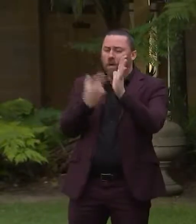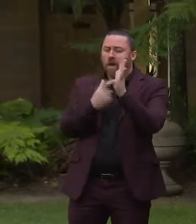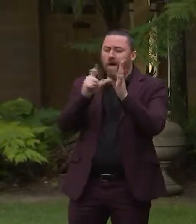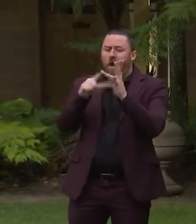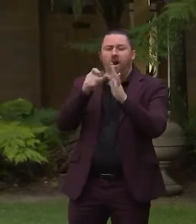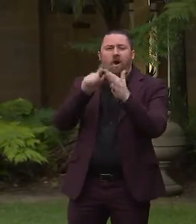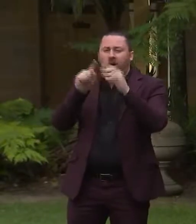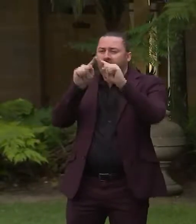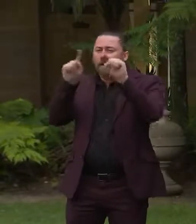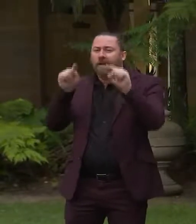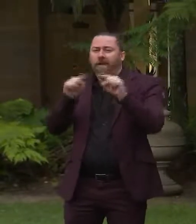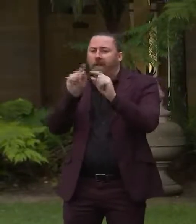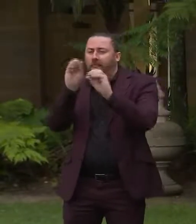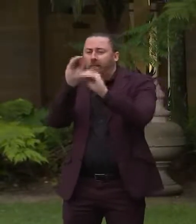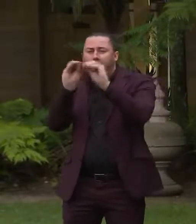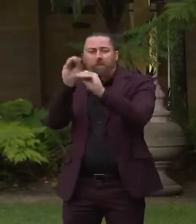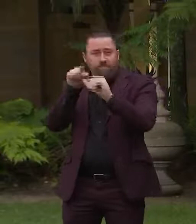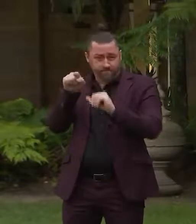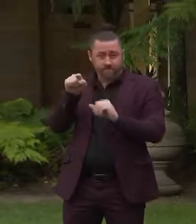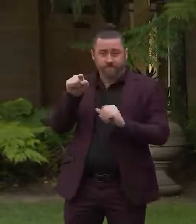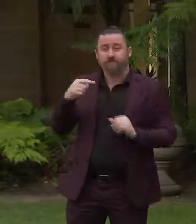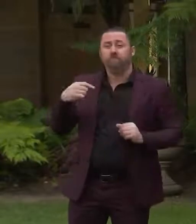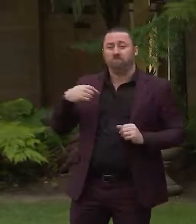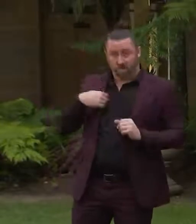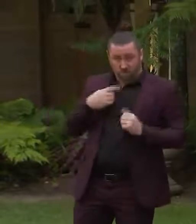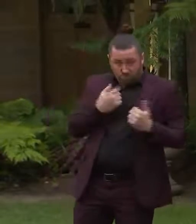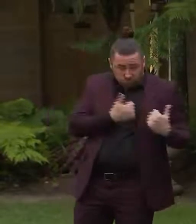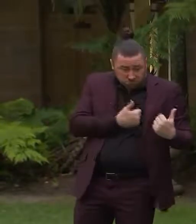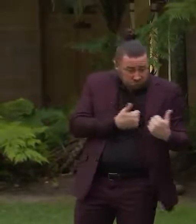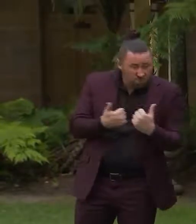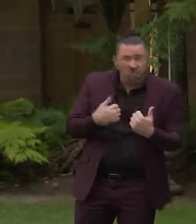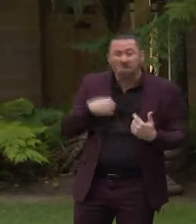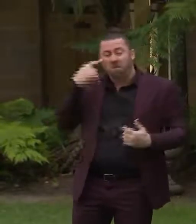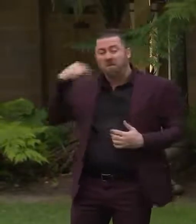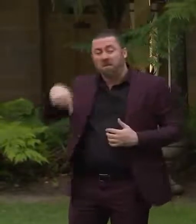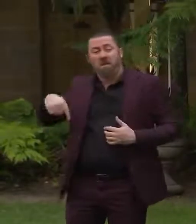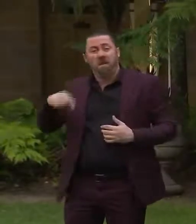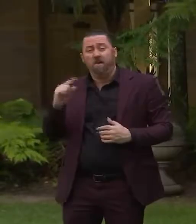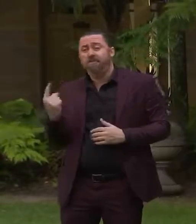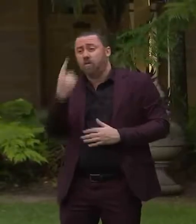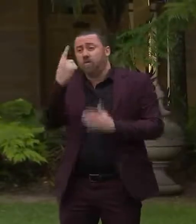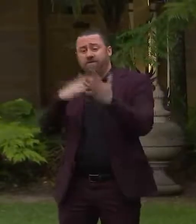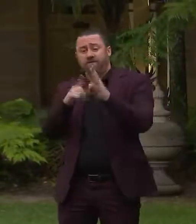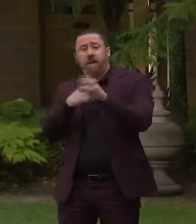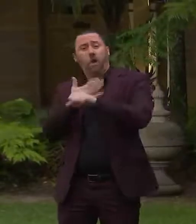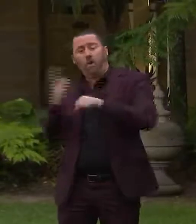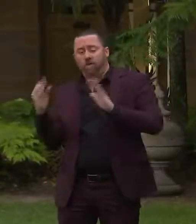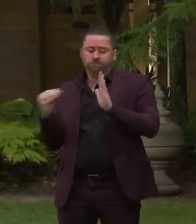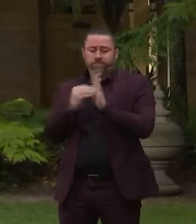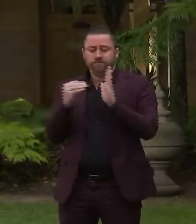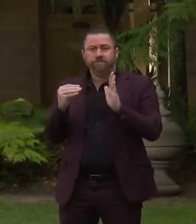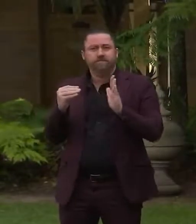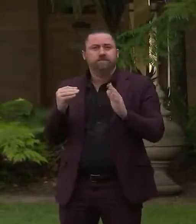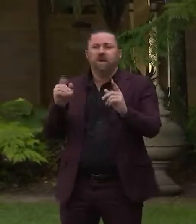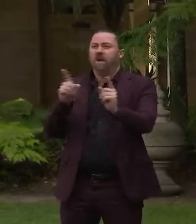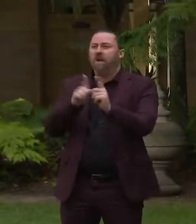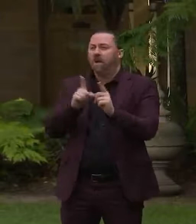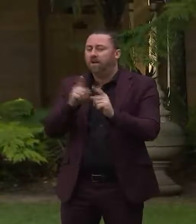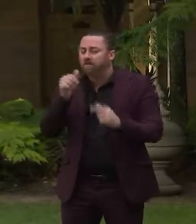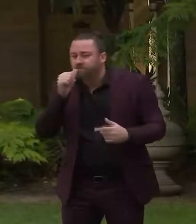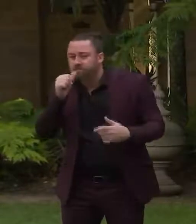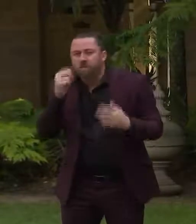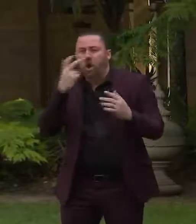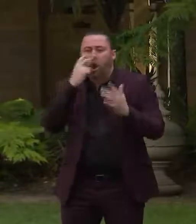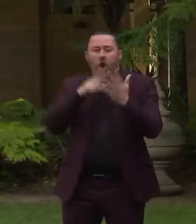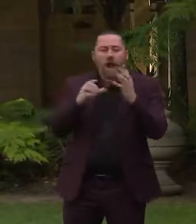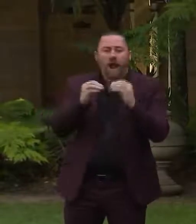What we will do is require their use in hospitality businesses from the 1st of May. Licensed clubs that use license scanning will